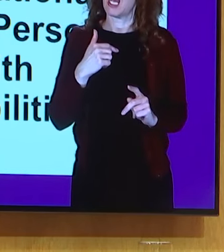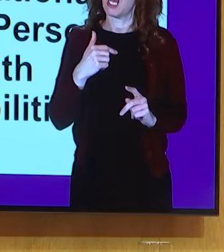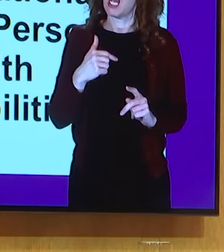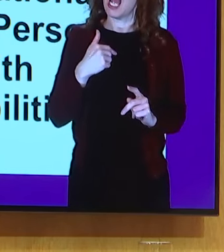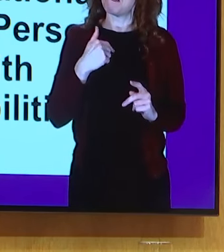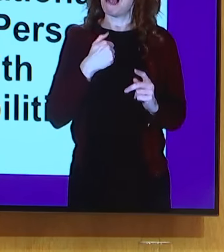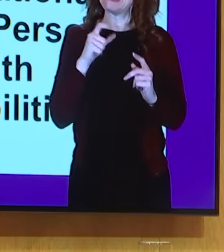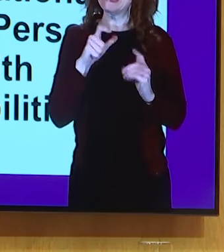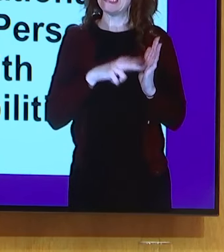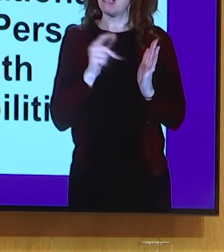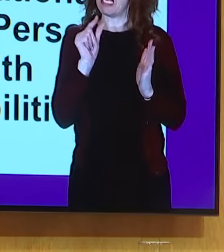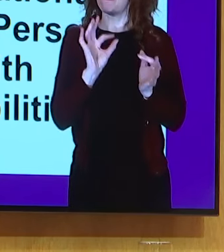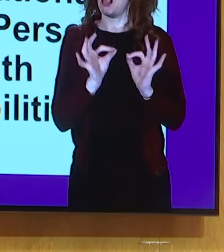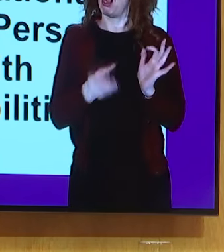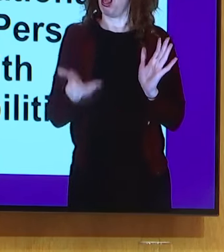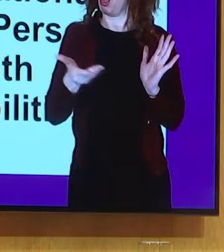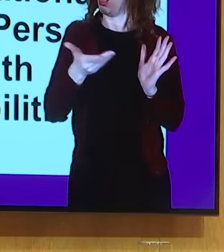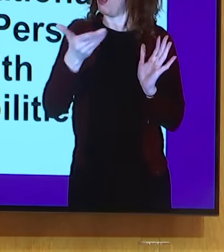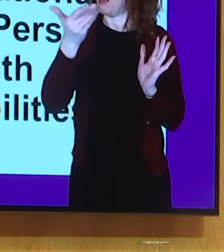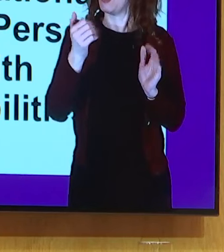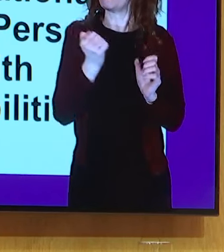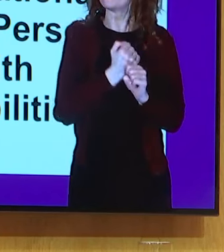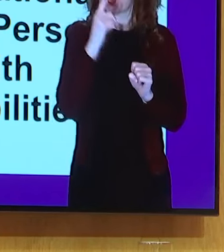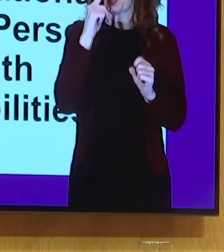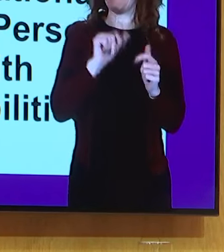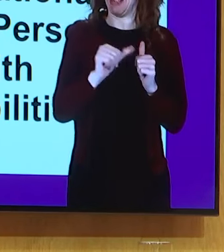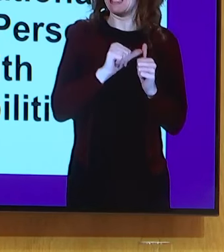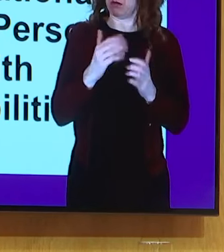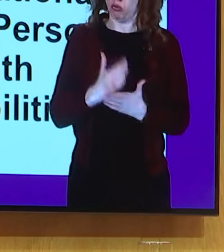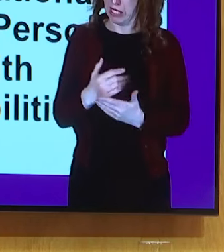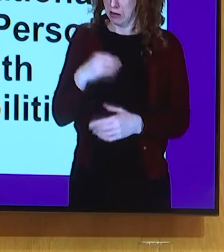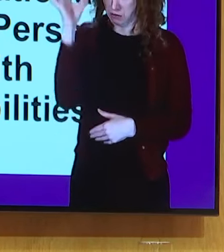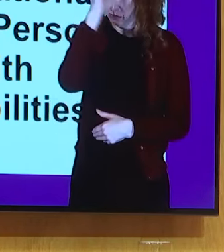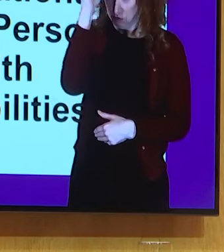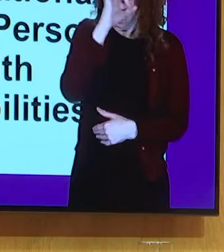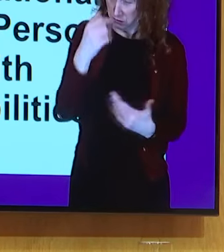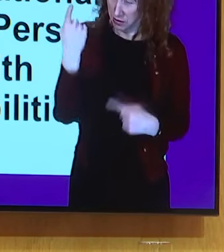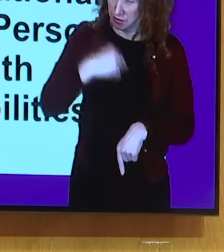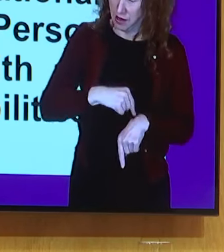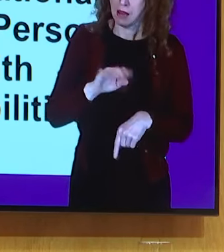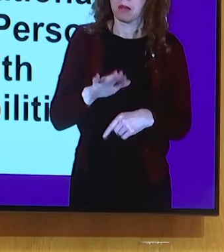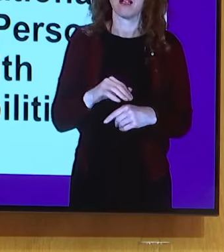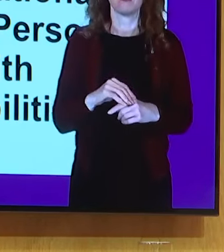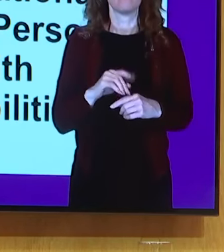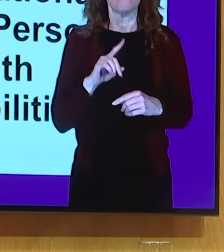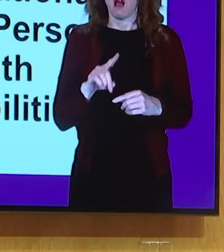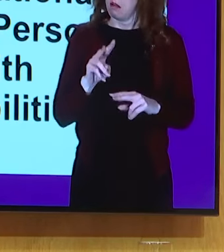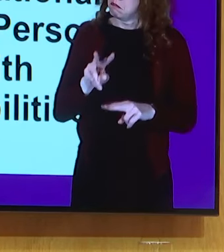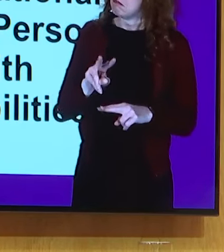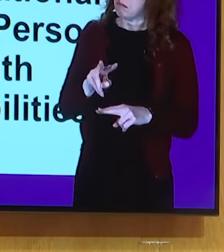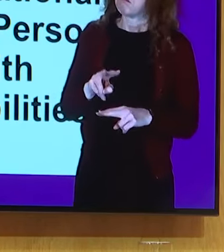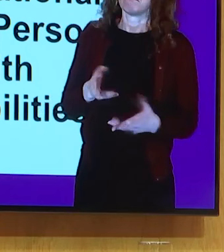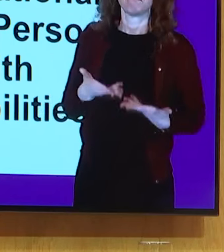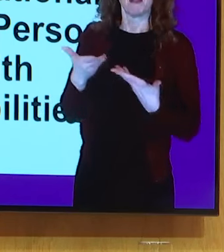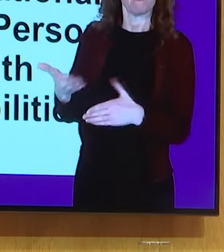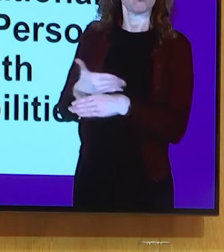CV, but certainly making it look better than it probably was. They put their faith in me on that day and